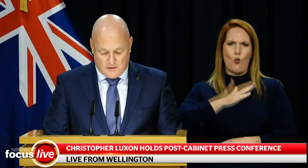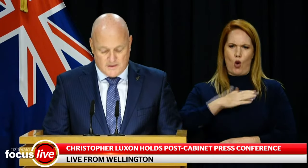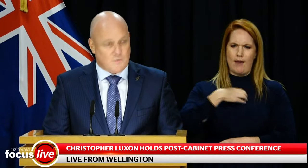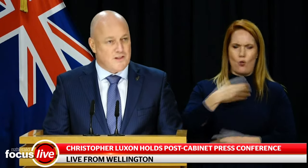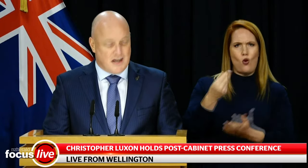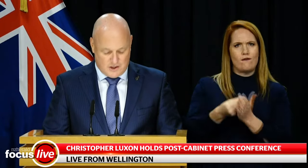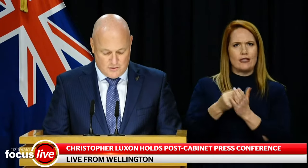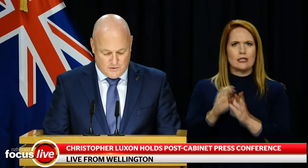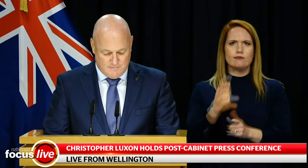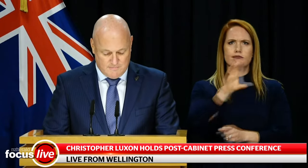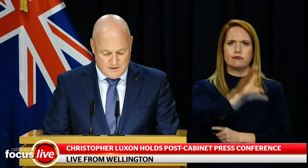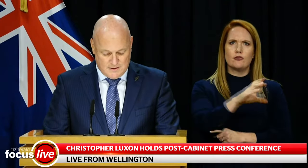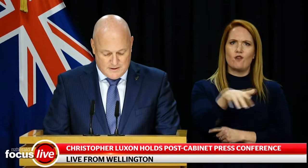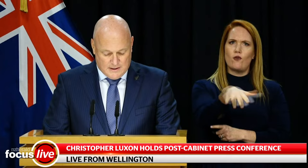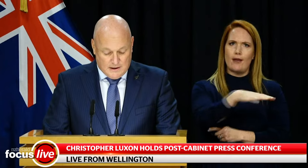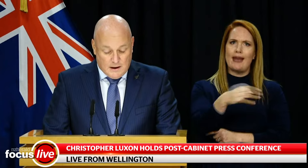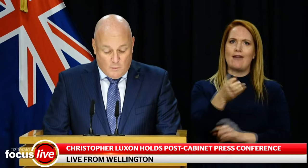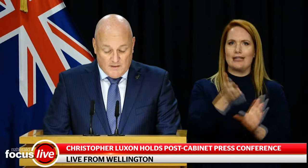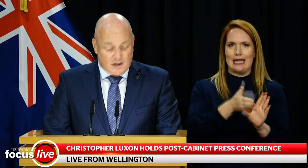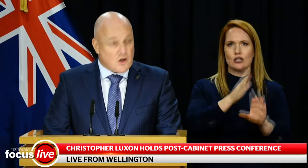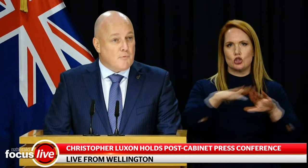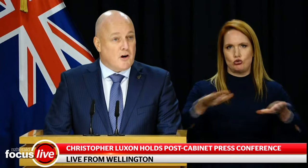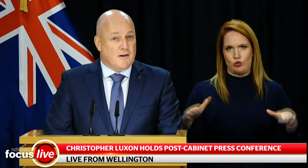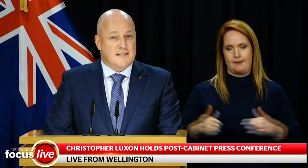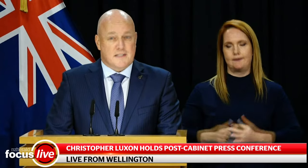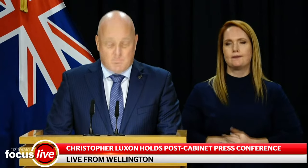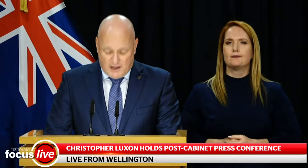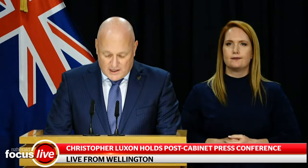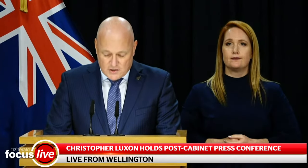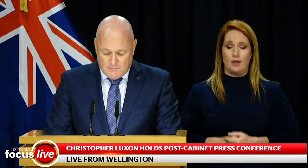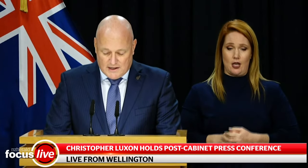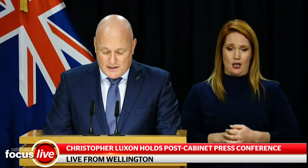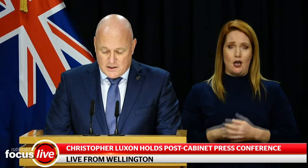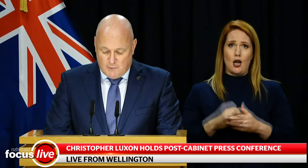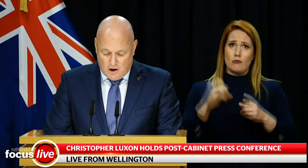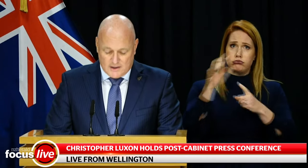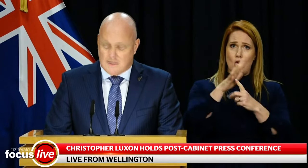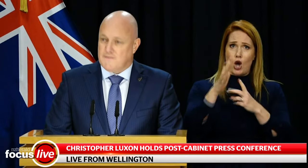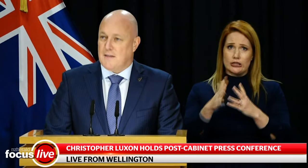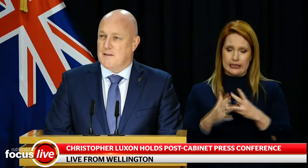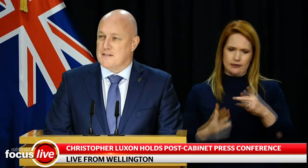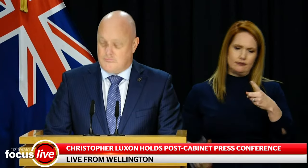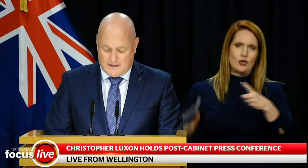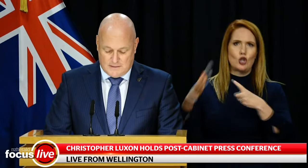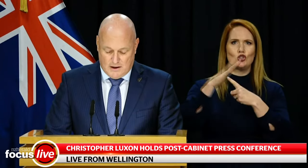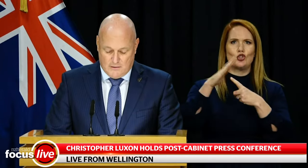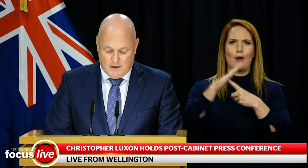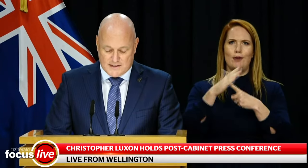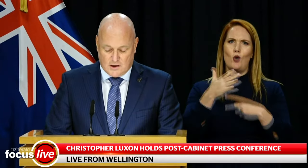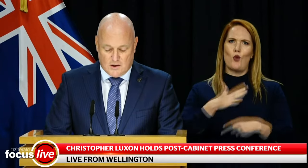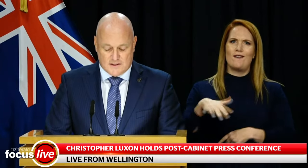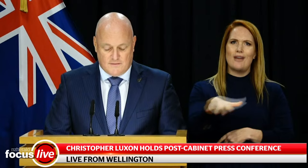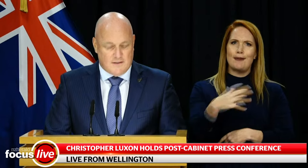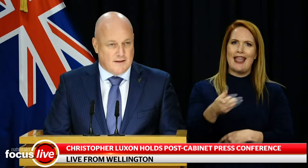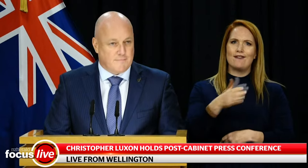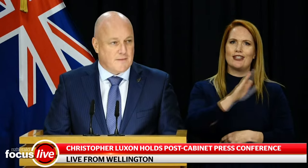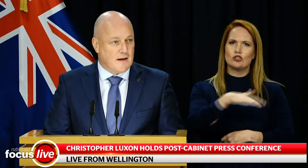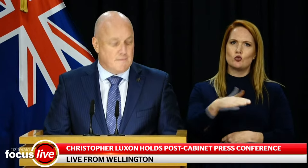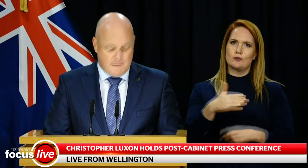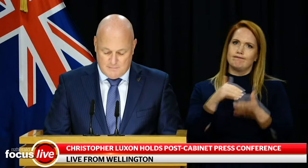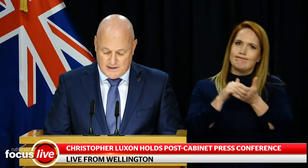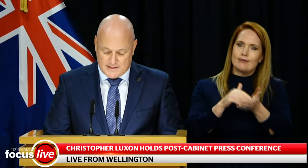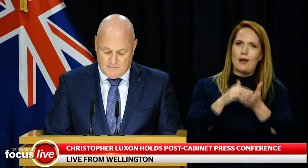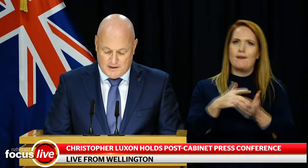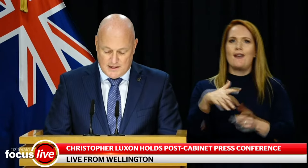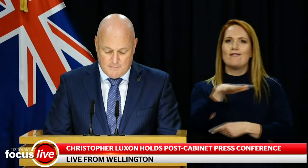to parents with young children. One of our top priorities is to put extra money into the pockets of families affected by the rising cost of living.